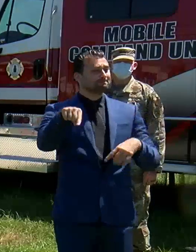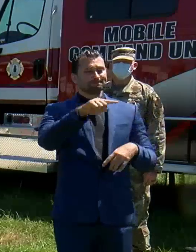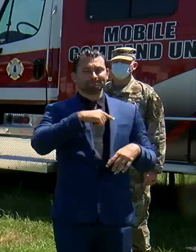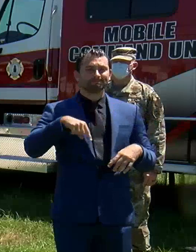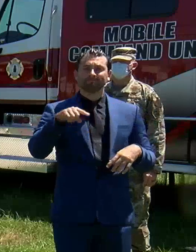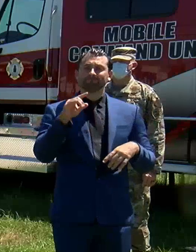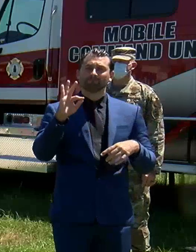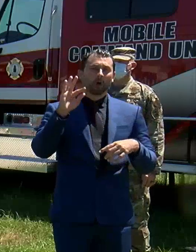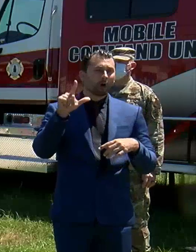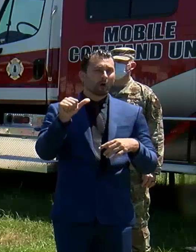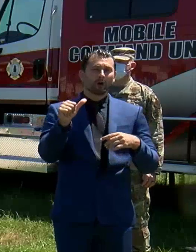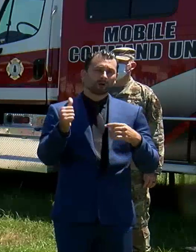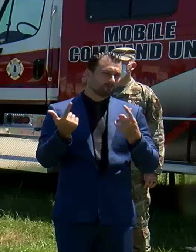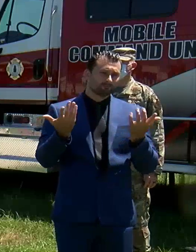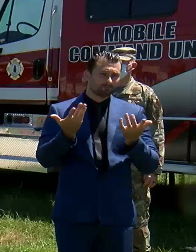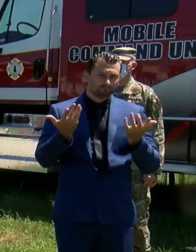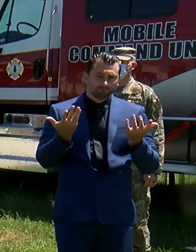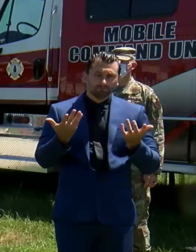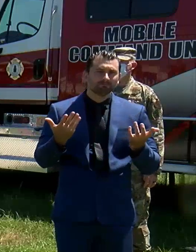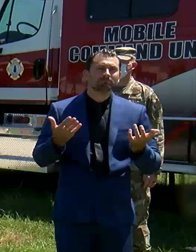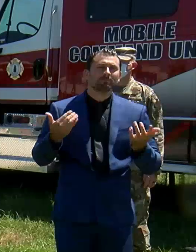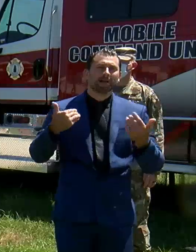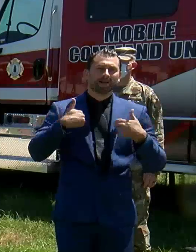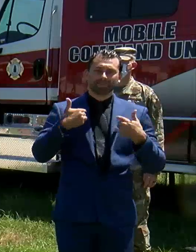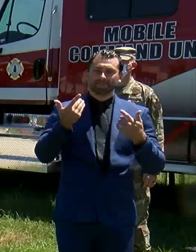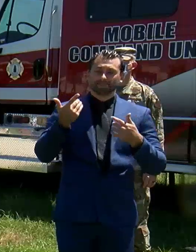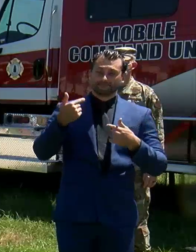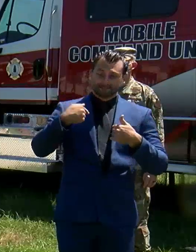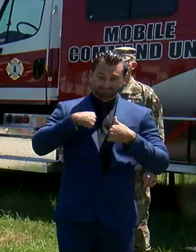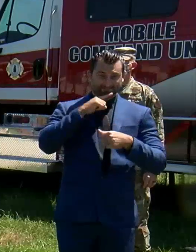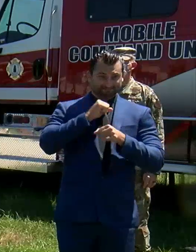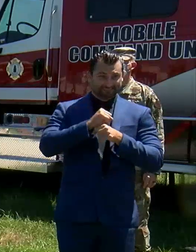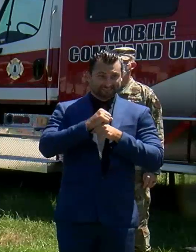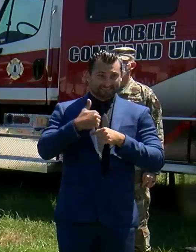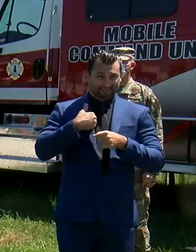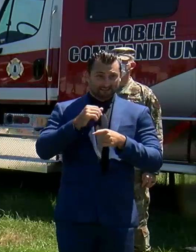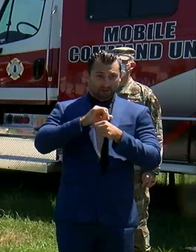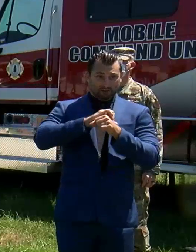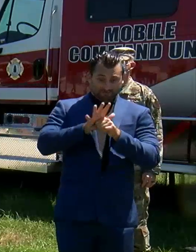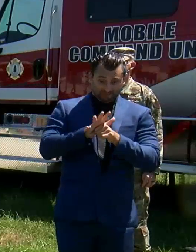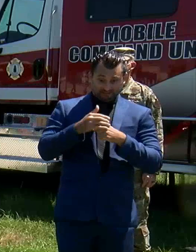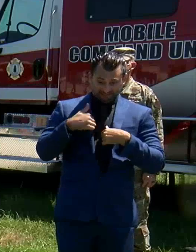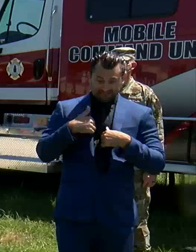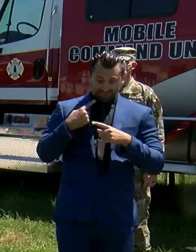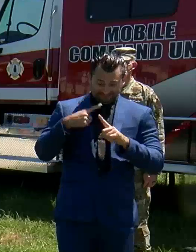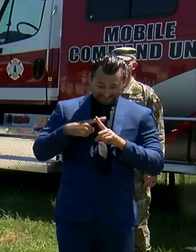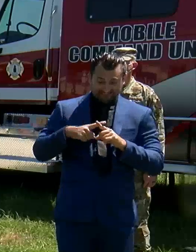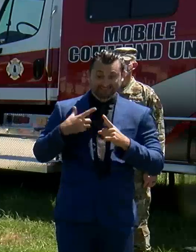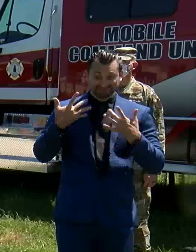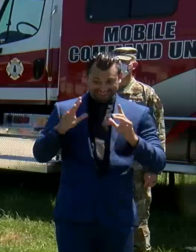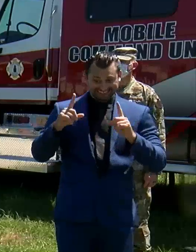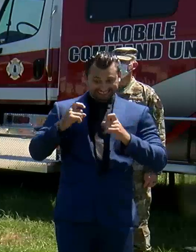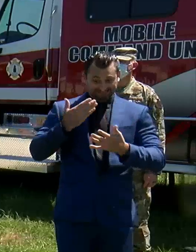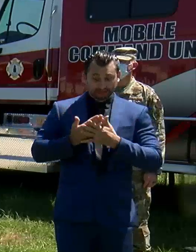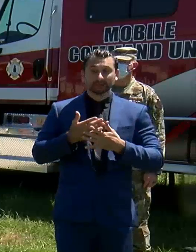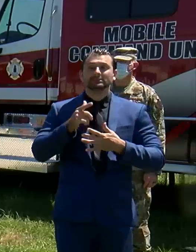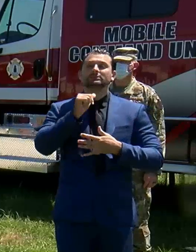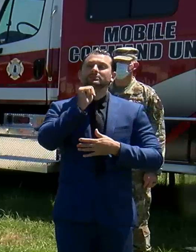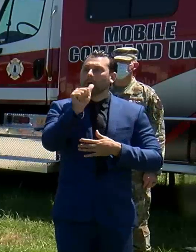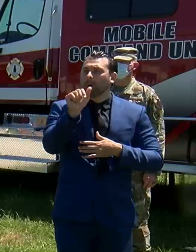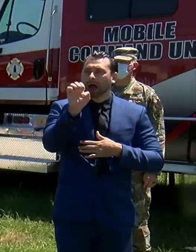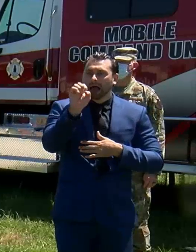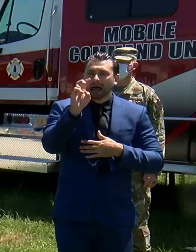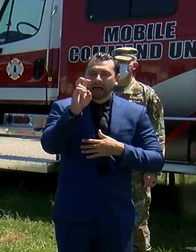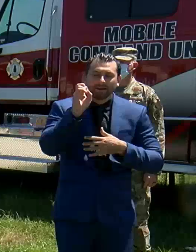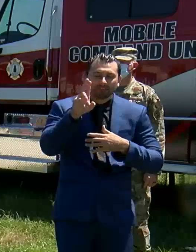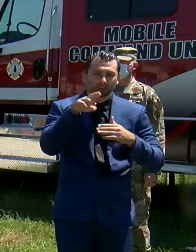comes in and they're COVID positive, you don't send them back to the nursing home until they've had 2 negative tests. But we also understand that there